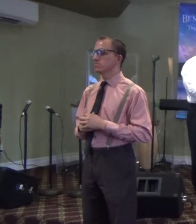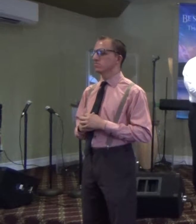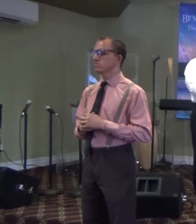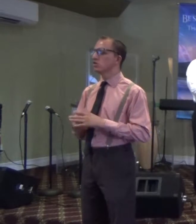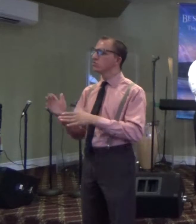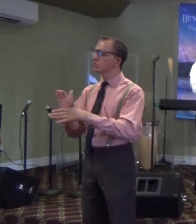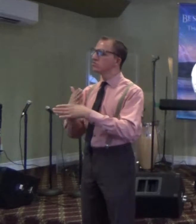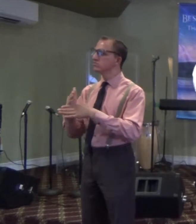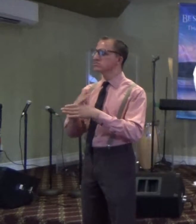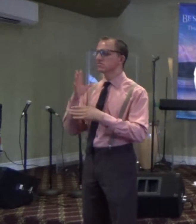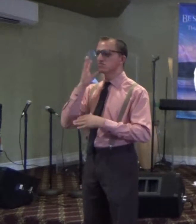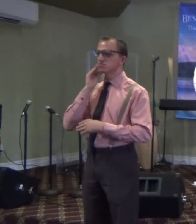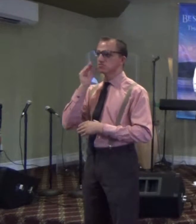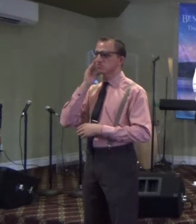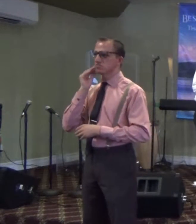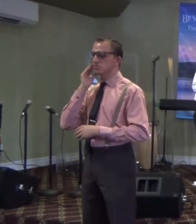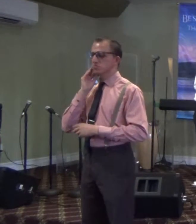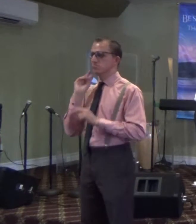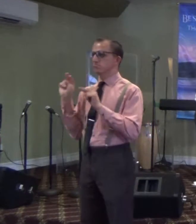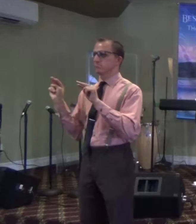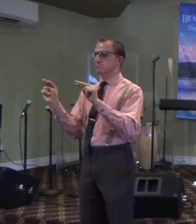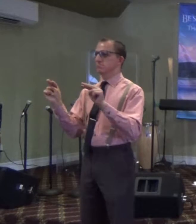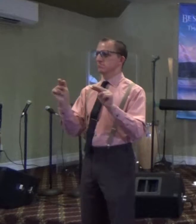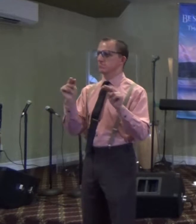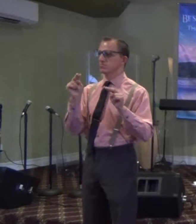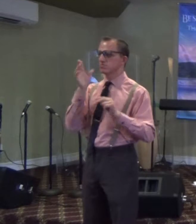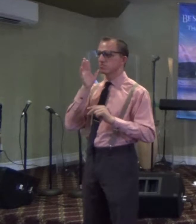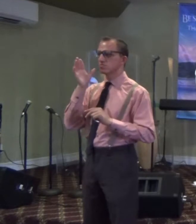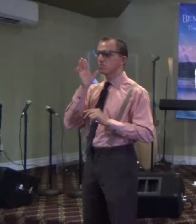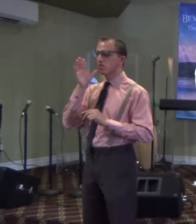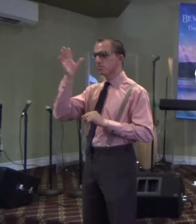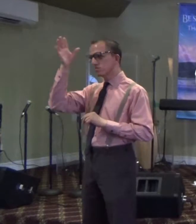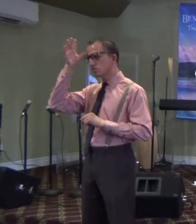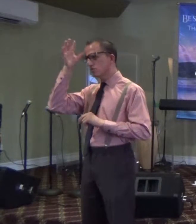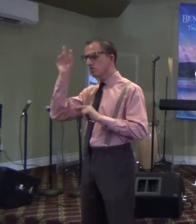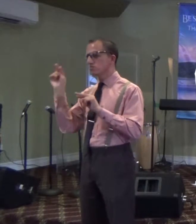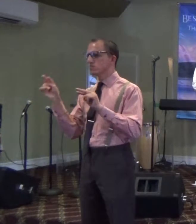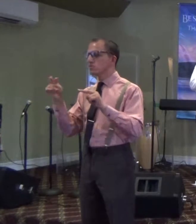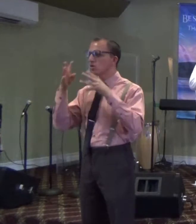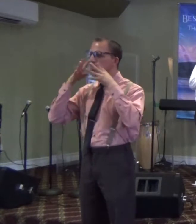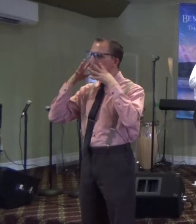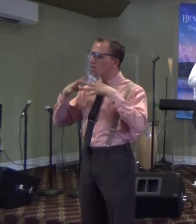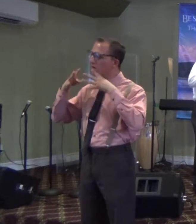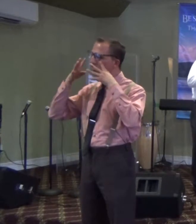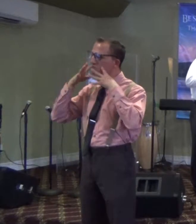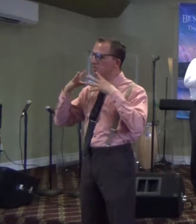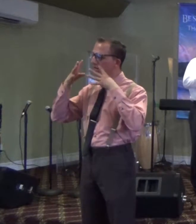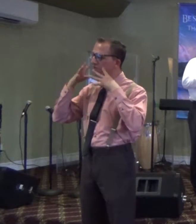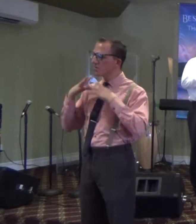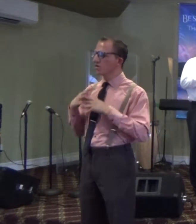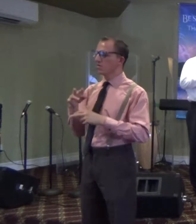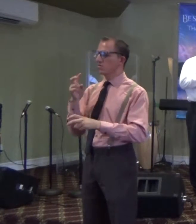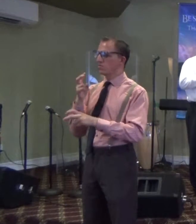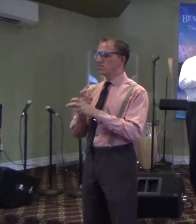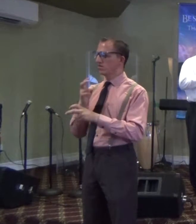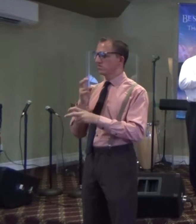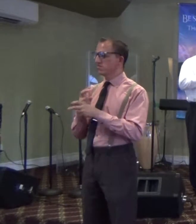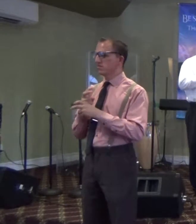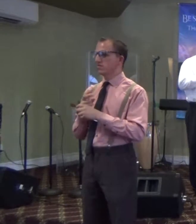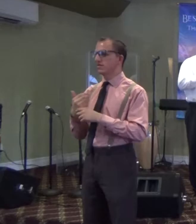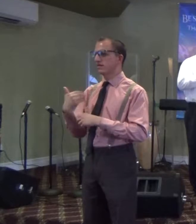mirábamos a las mamás, a los we would look papás at the moms and dads llorando. crying.